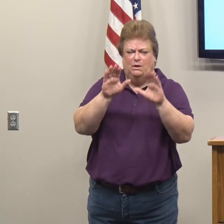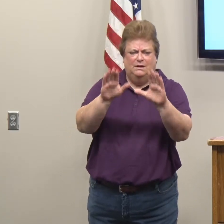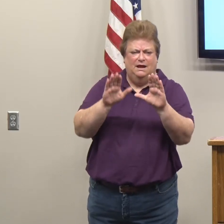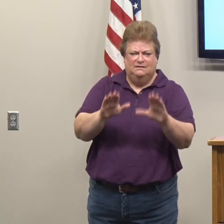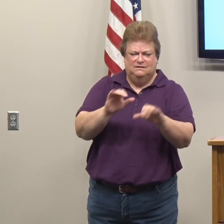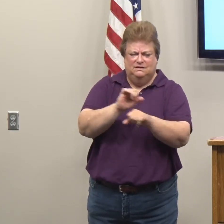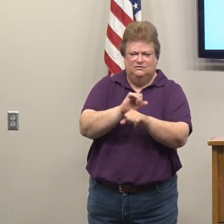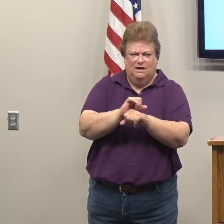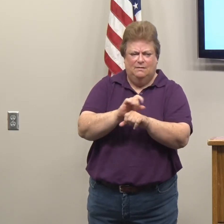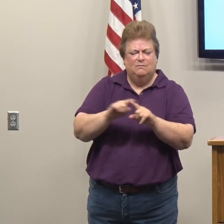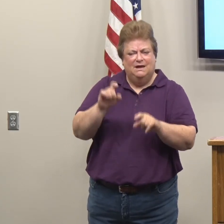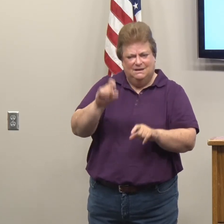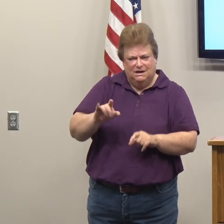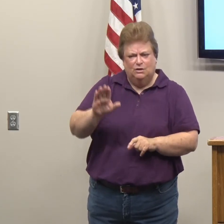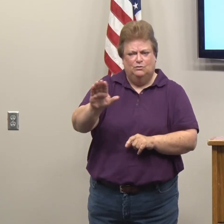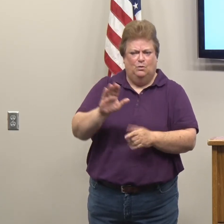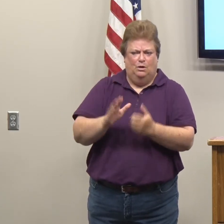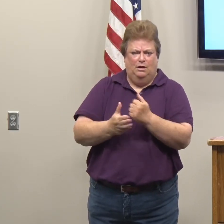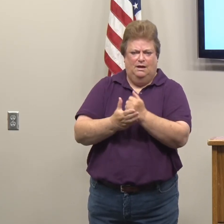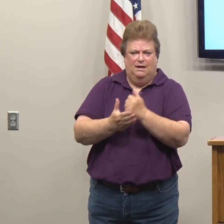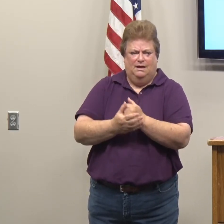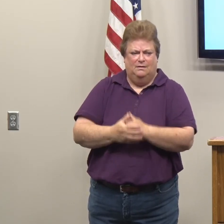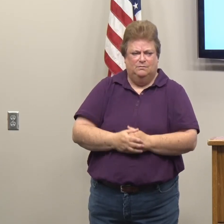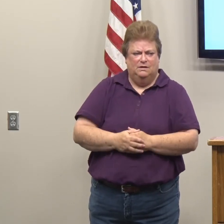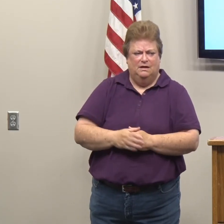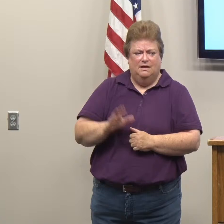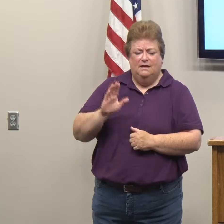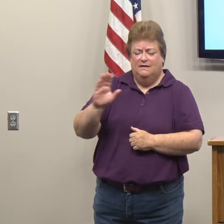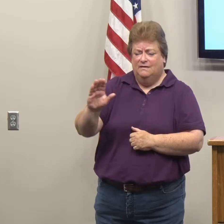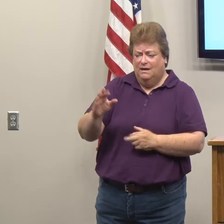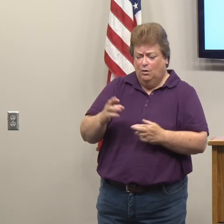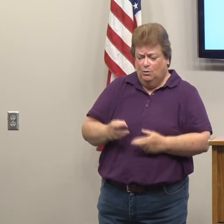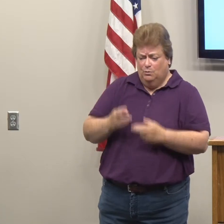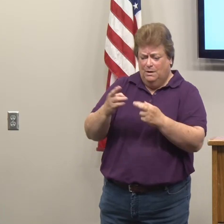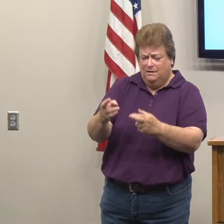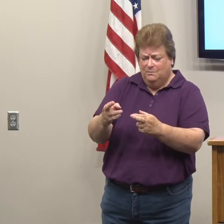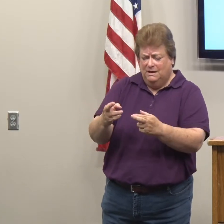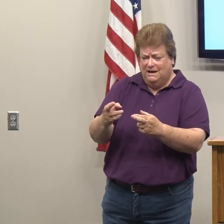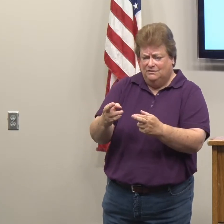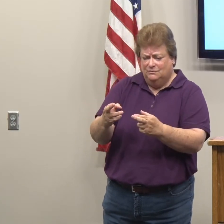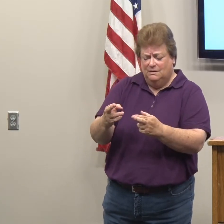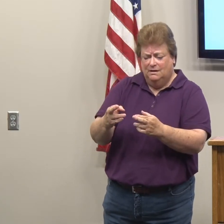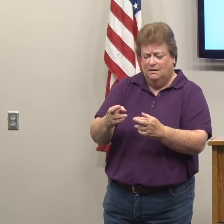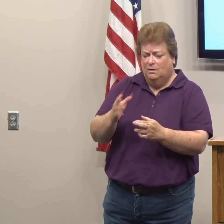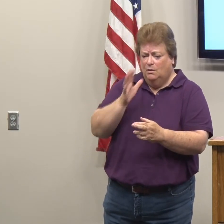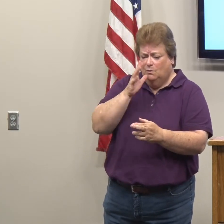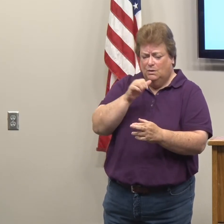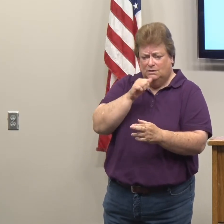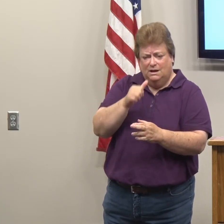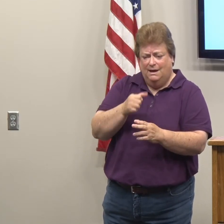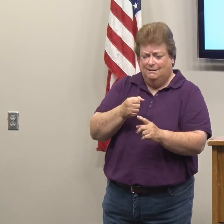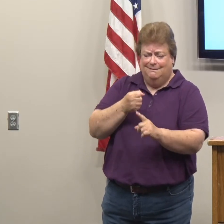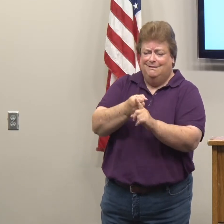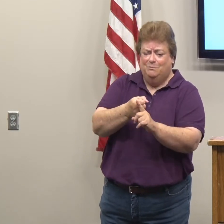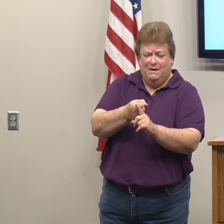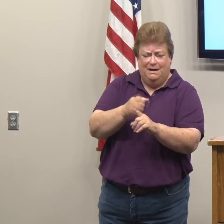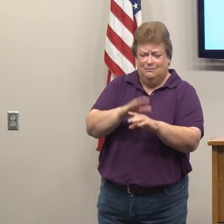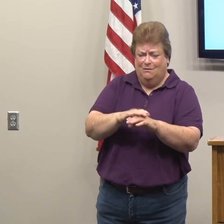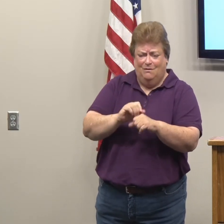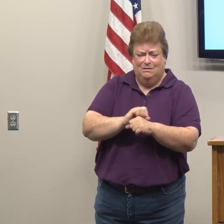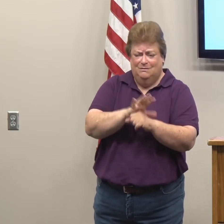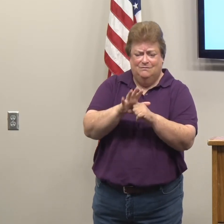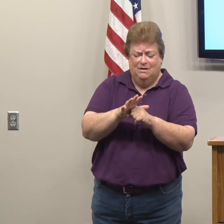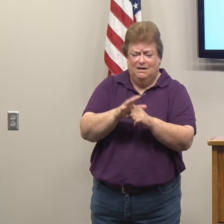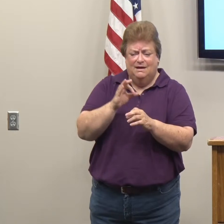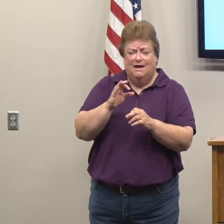but they need your help. Their database recommendations won't have any effect on the virus unless we